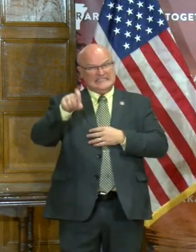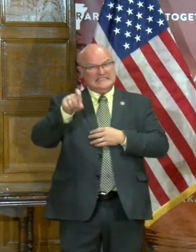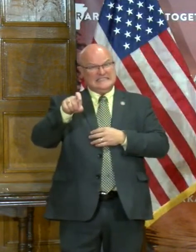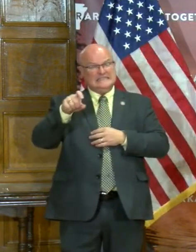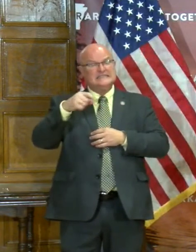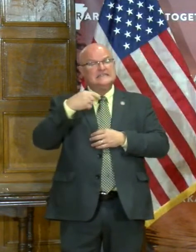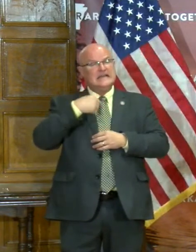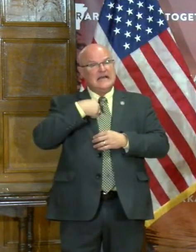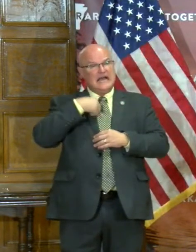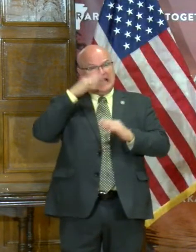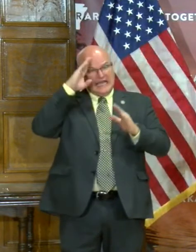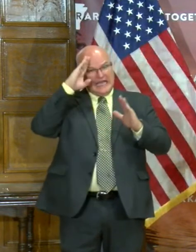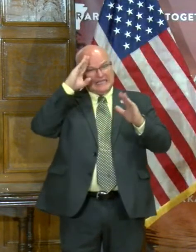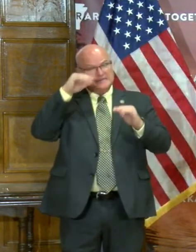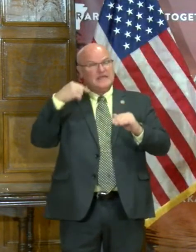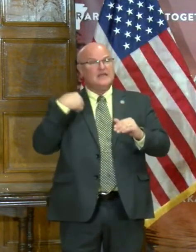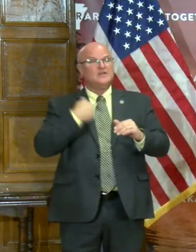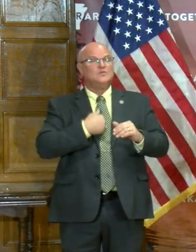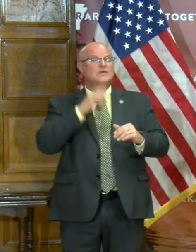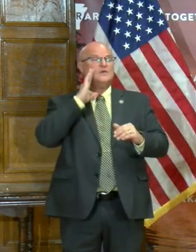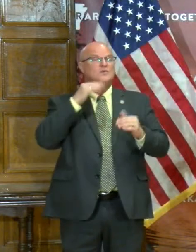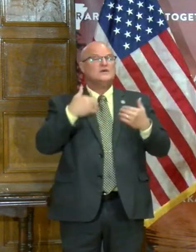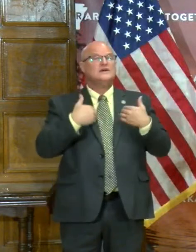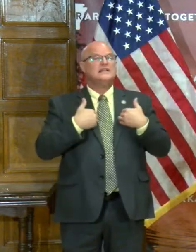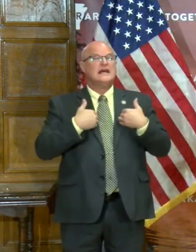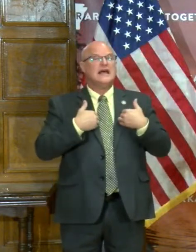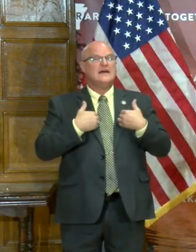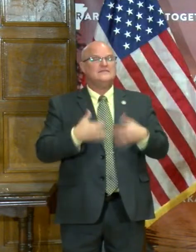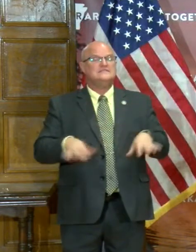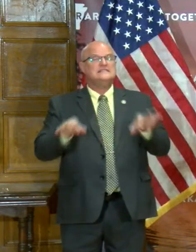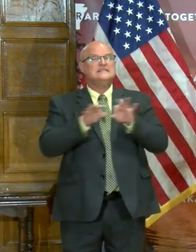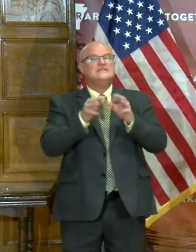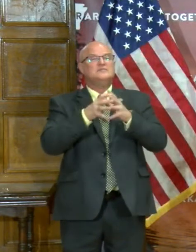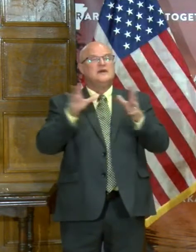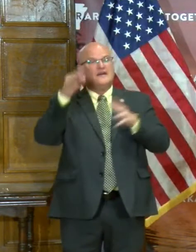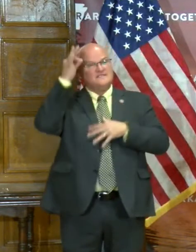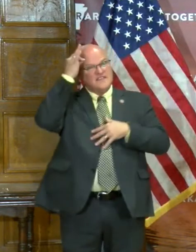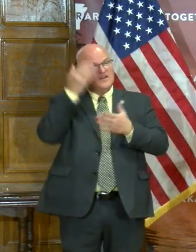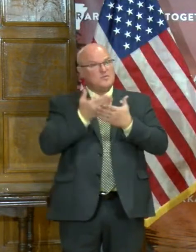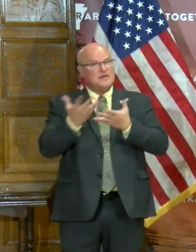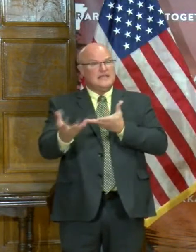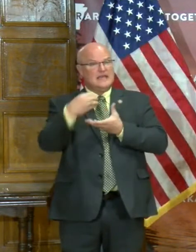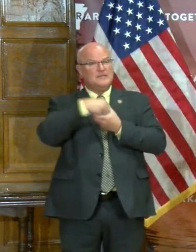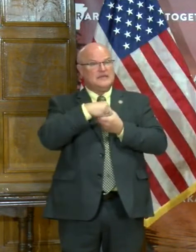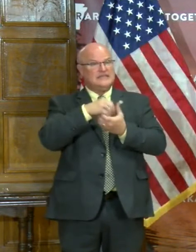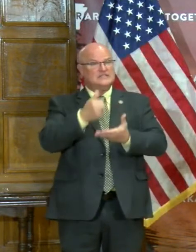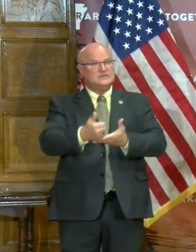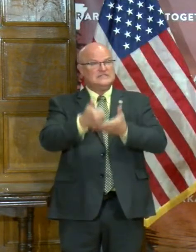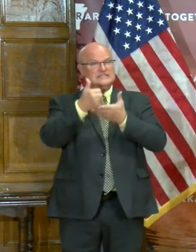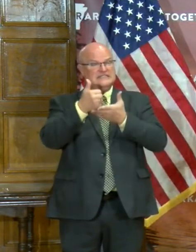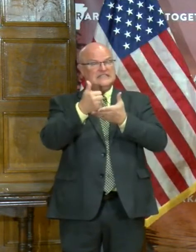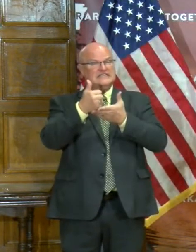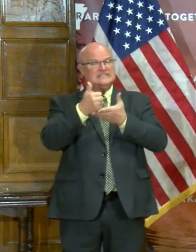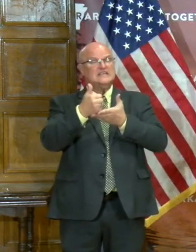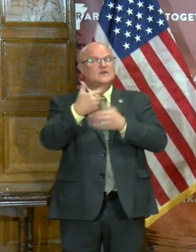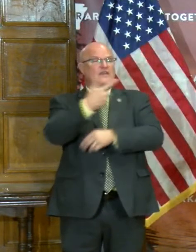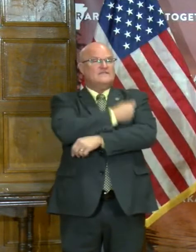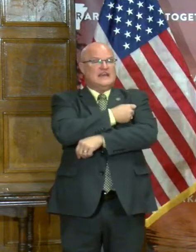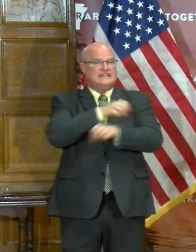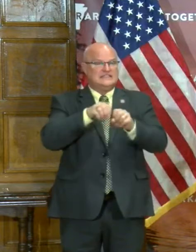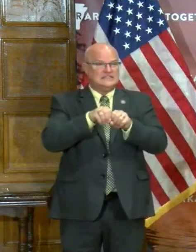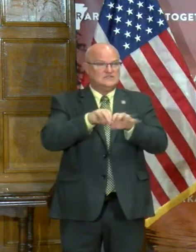I expect that we're going to have a significant amount of federal money coming in to assist in the vaccine